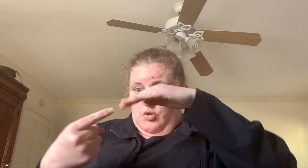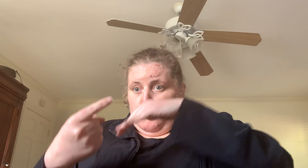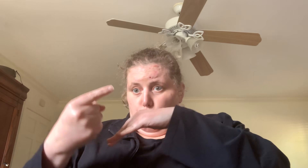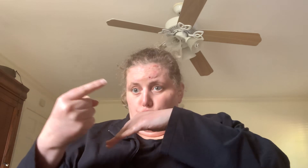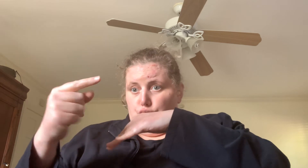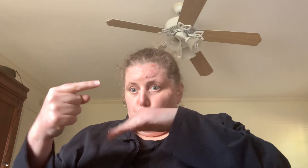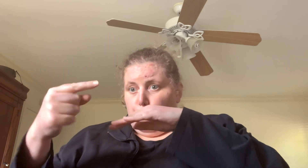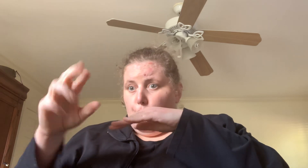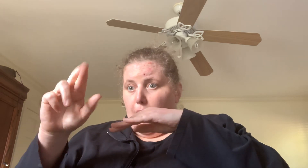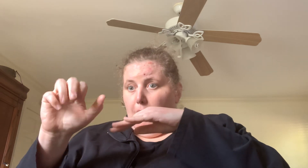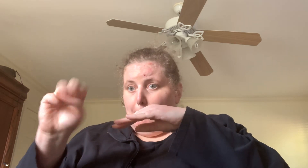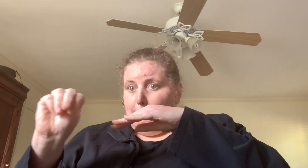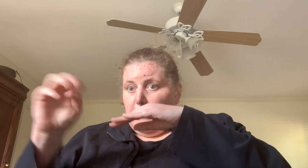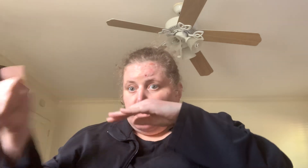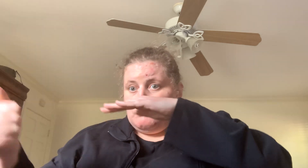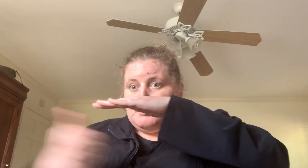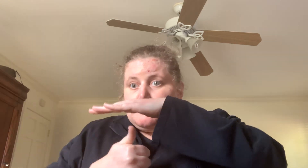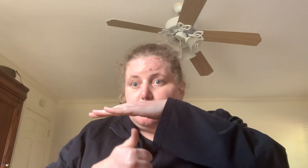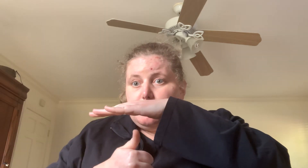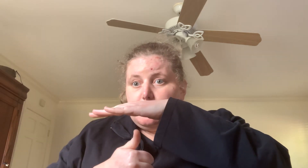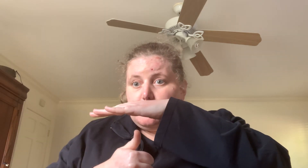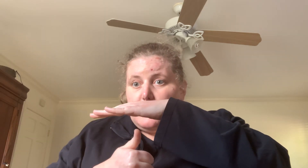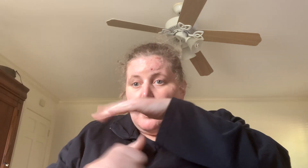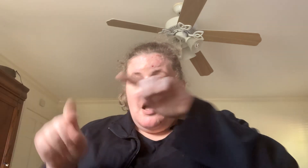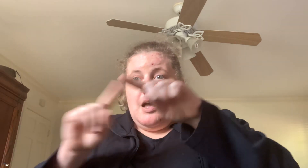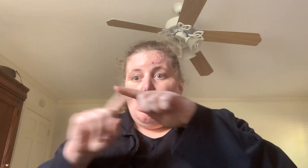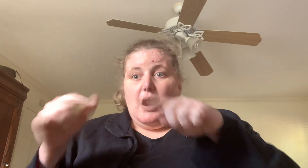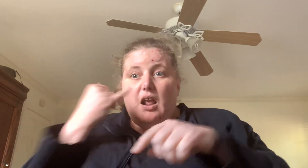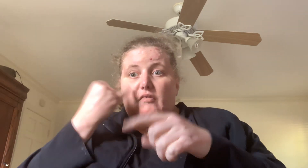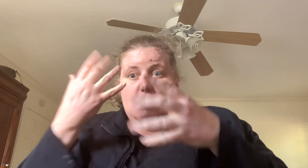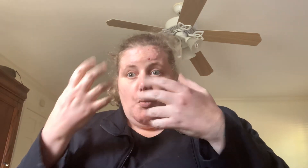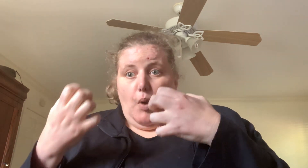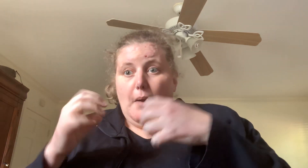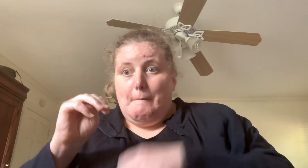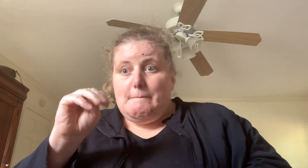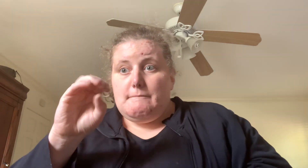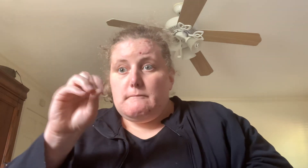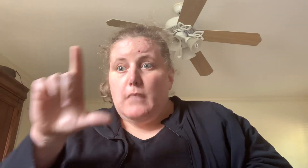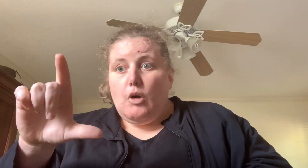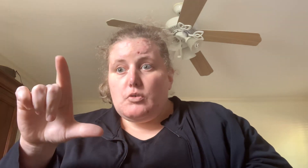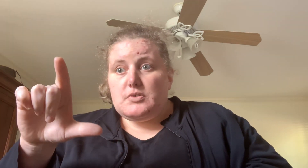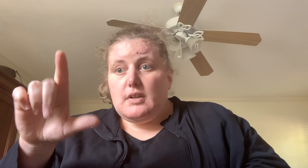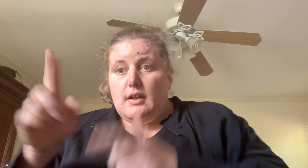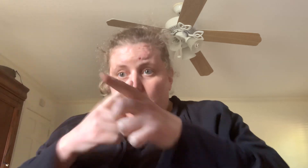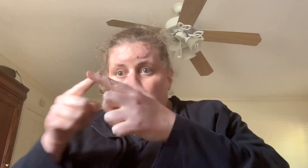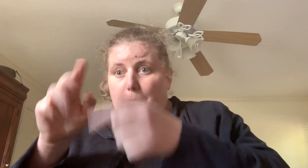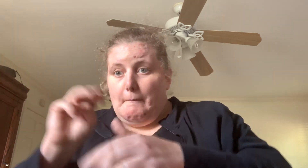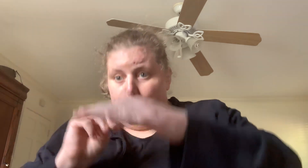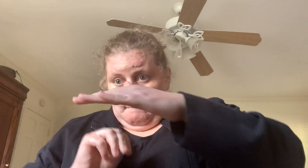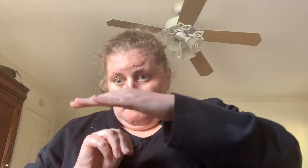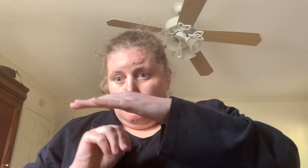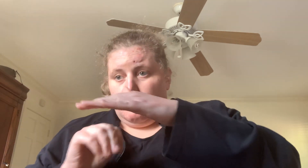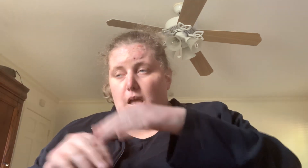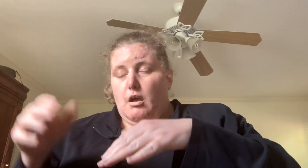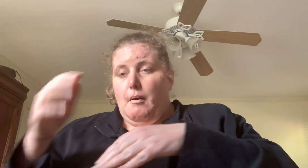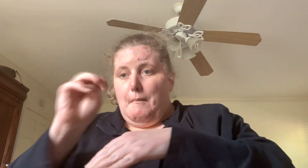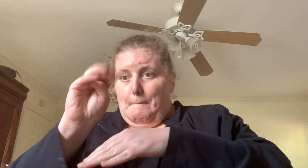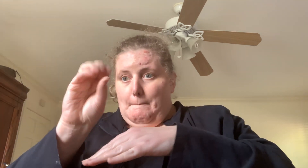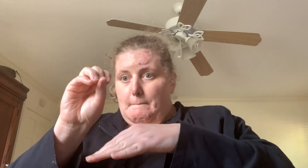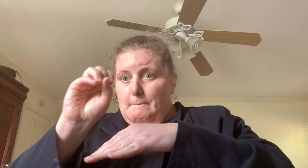So we're going to take our 12.6 grams of ammonia given, and we're going to divide that by 17.03 grams of